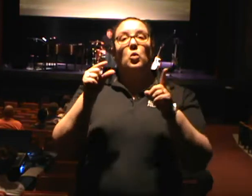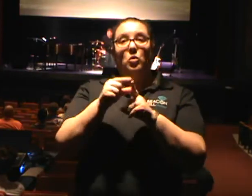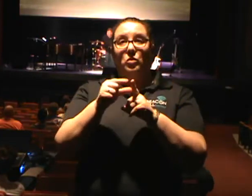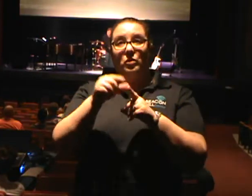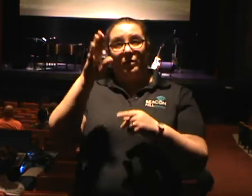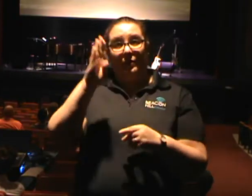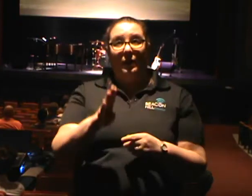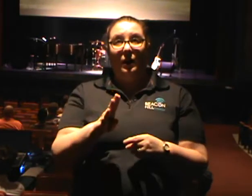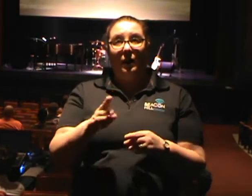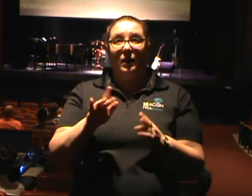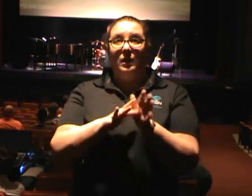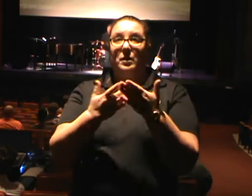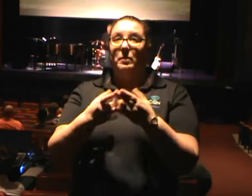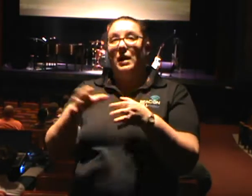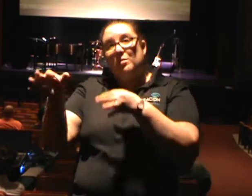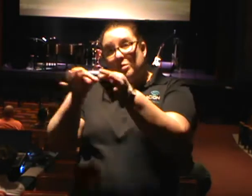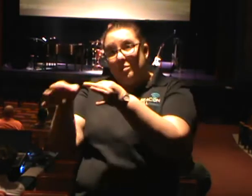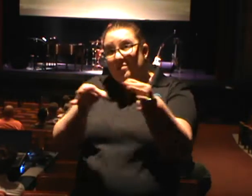people robbers.